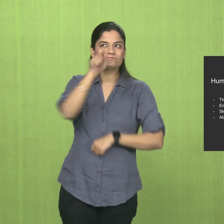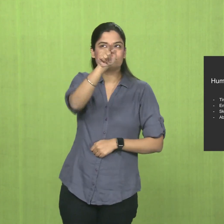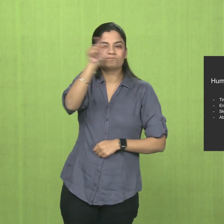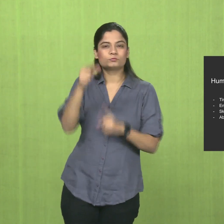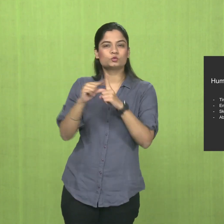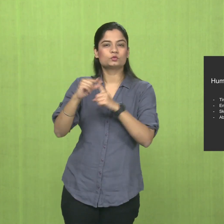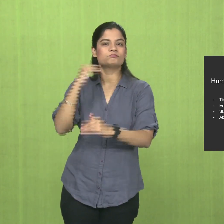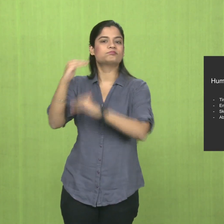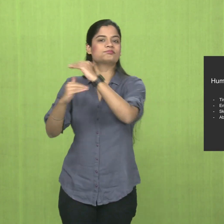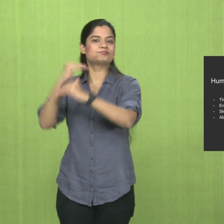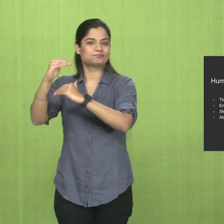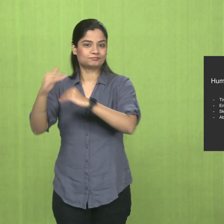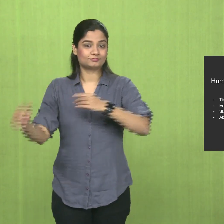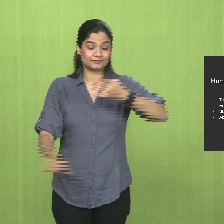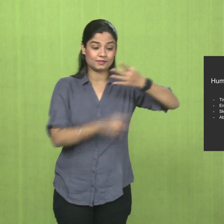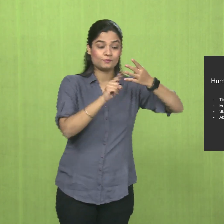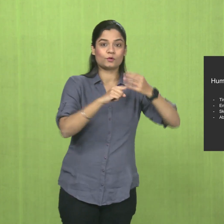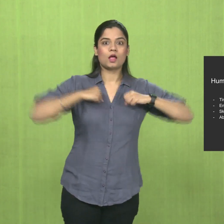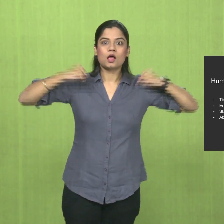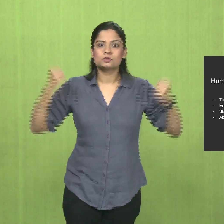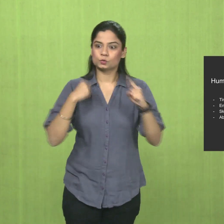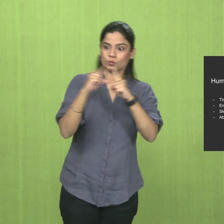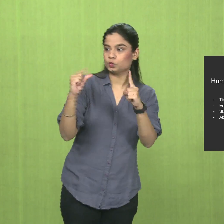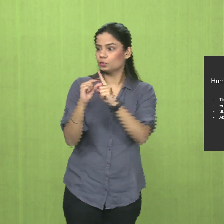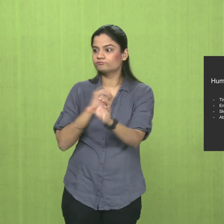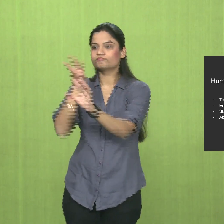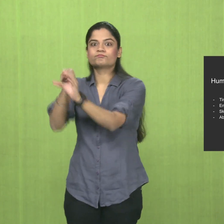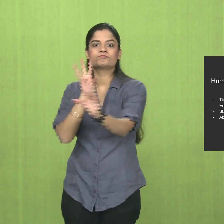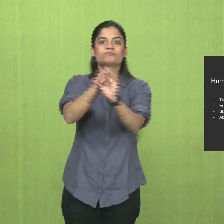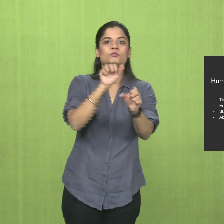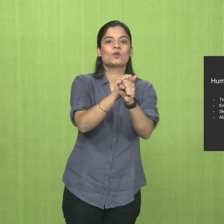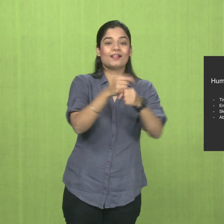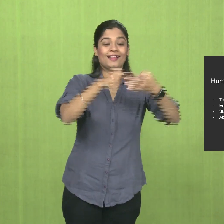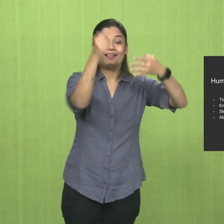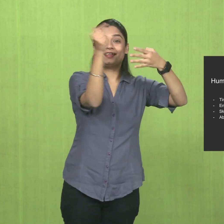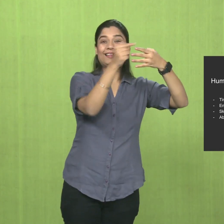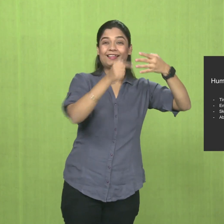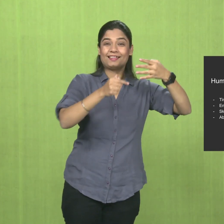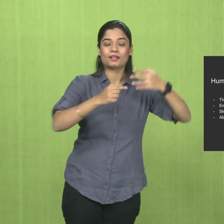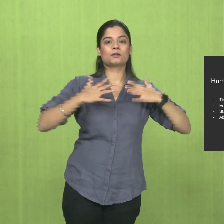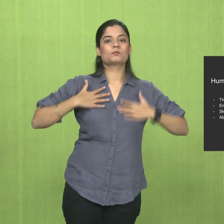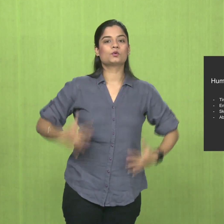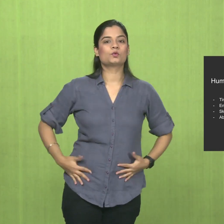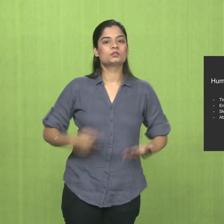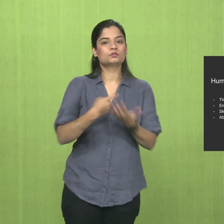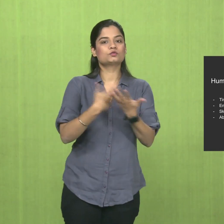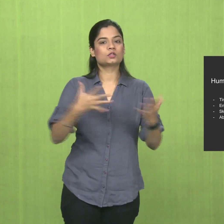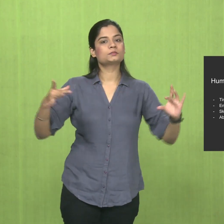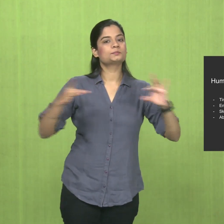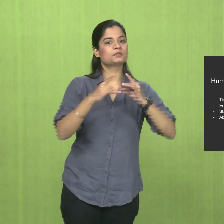and knowledge that we have to do different tasks. And fourth is the abilities that we have to be involved in different tasks. These are all